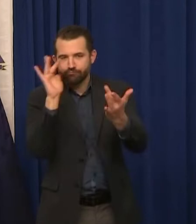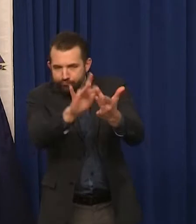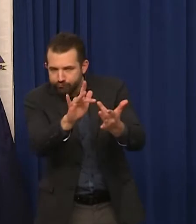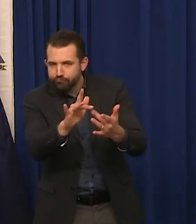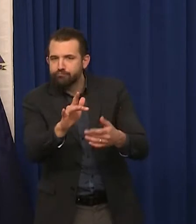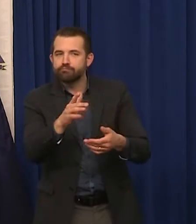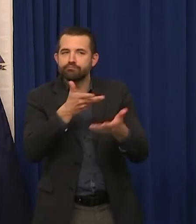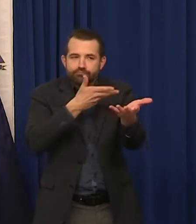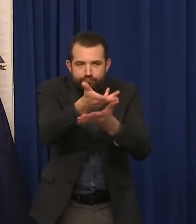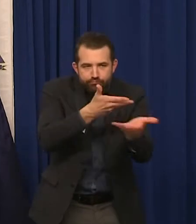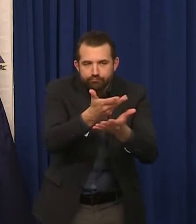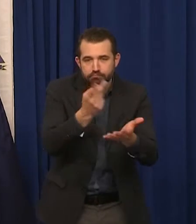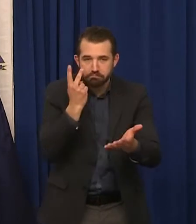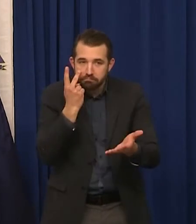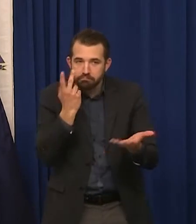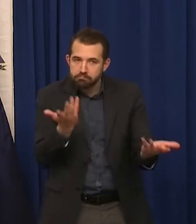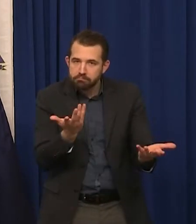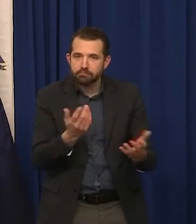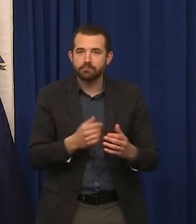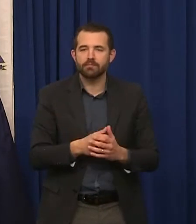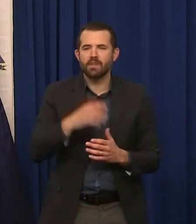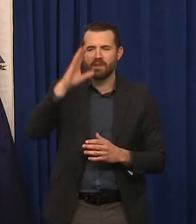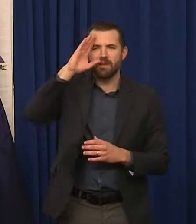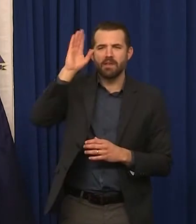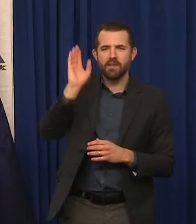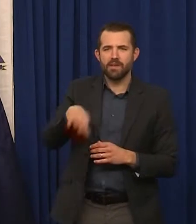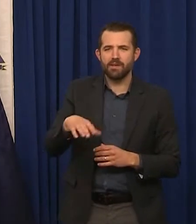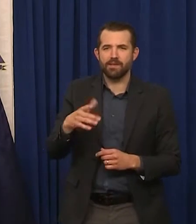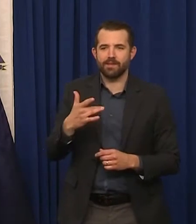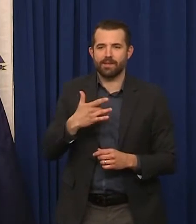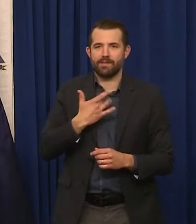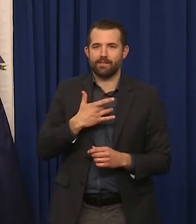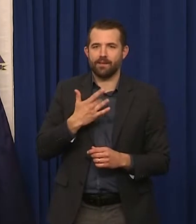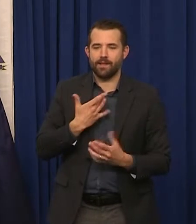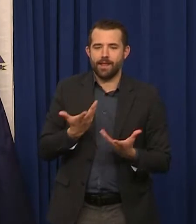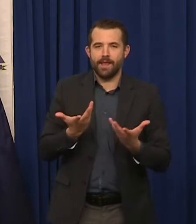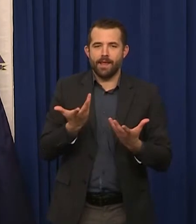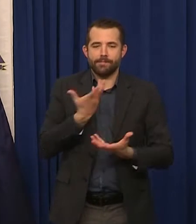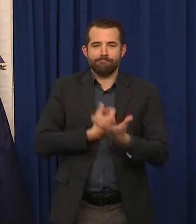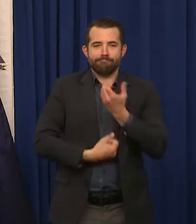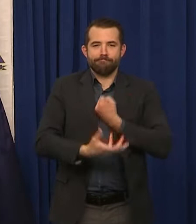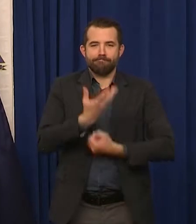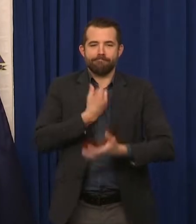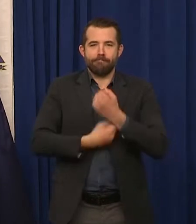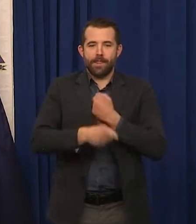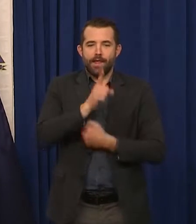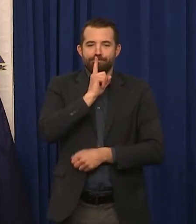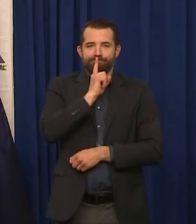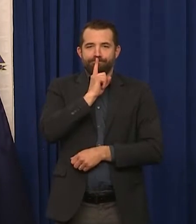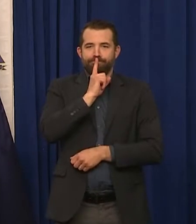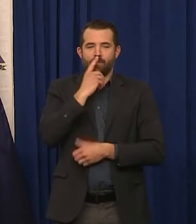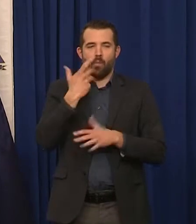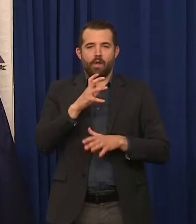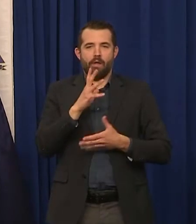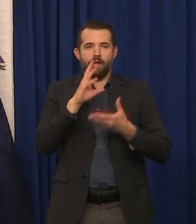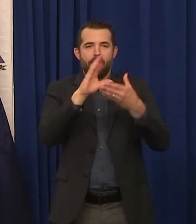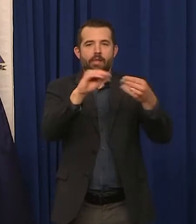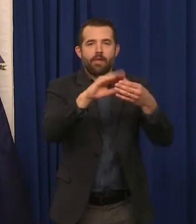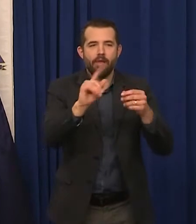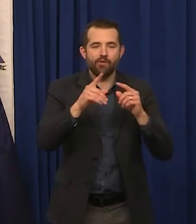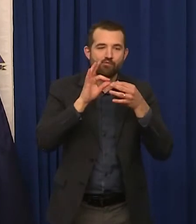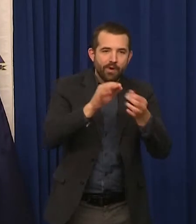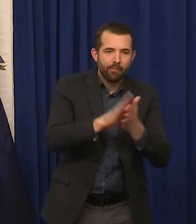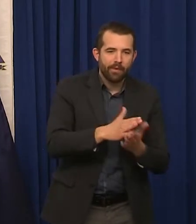We don't often like to talk about what ails us, but this is a situation where we must not let